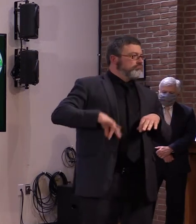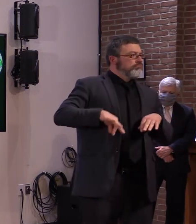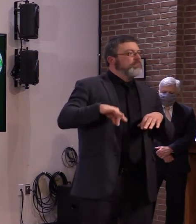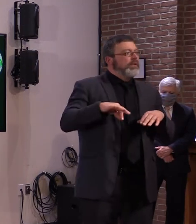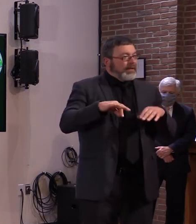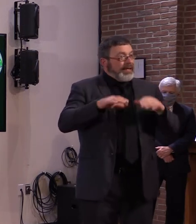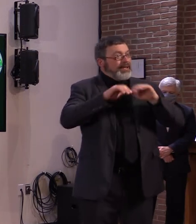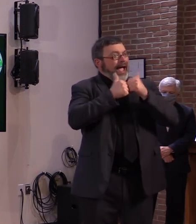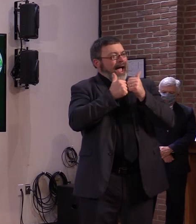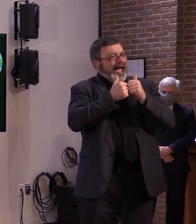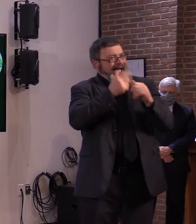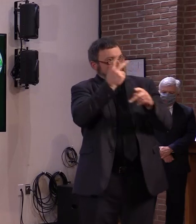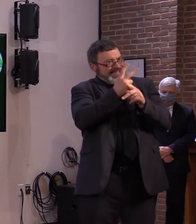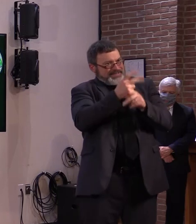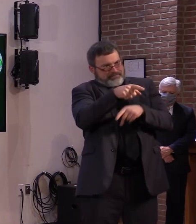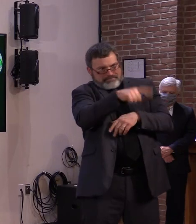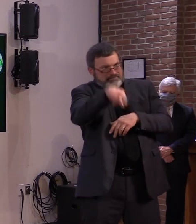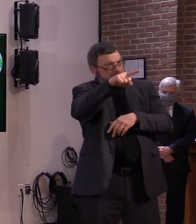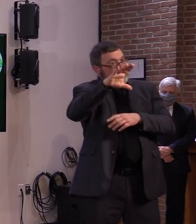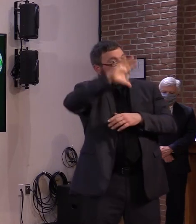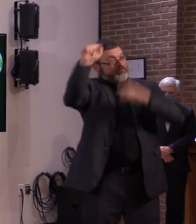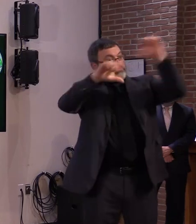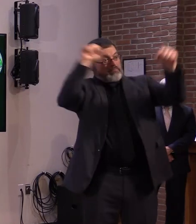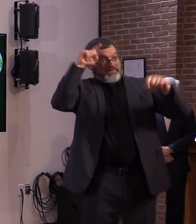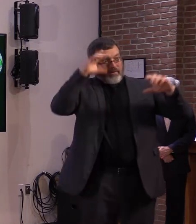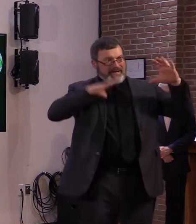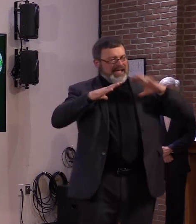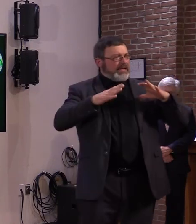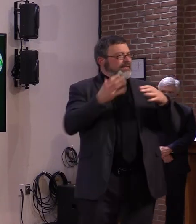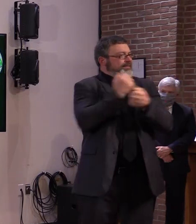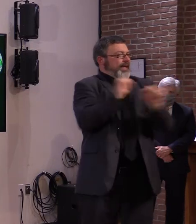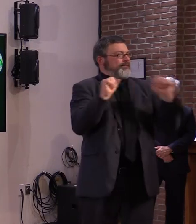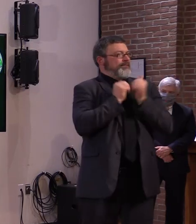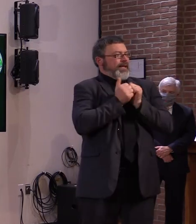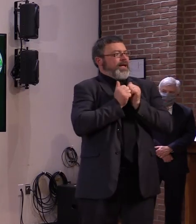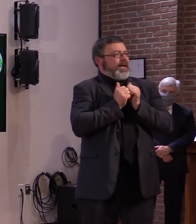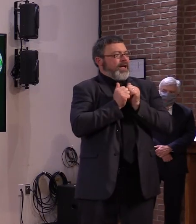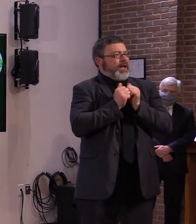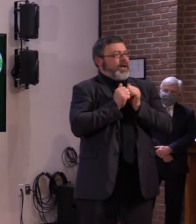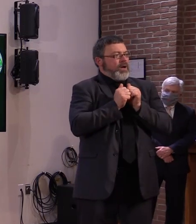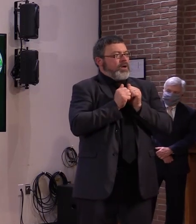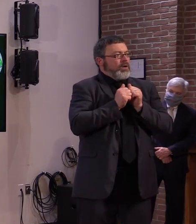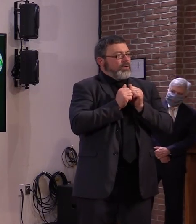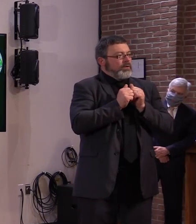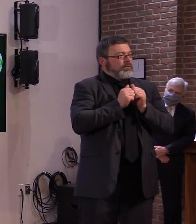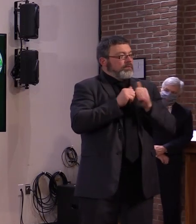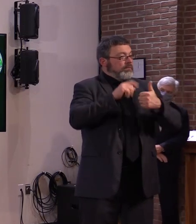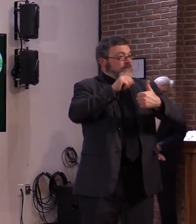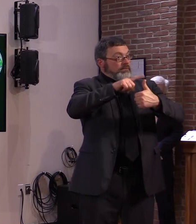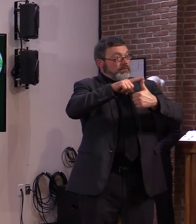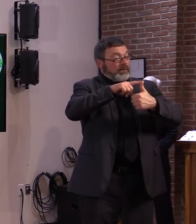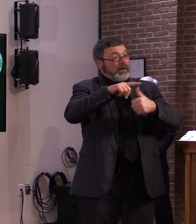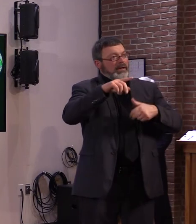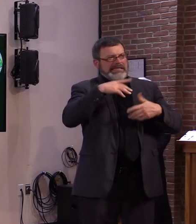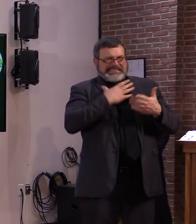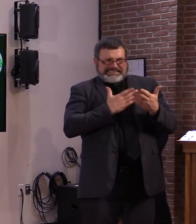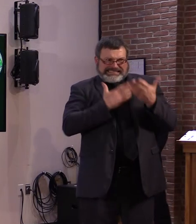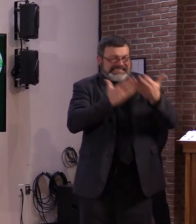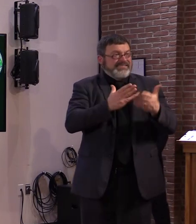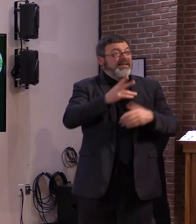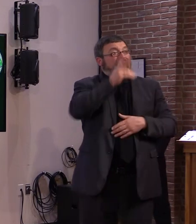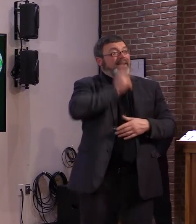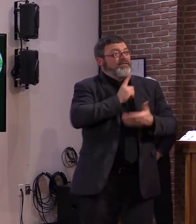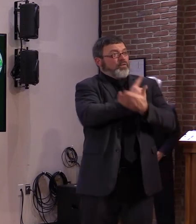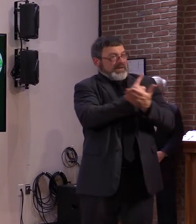open. Firstly, we strongly advise not traveling this Thanksgiving. We think there are risks involved with hosting